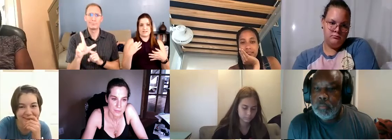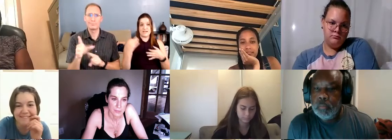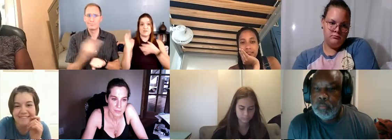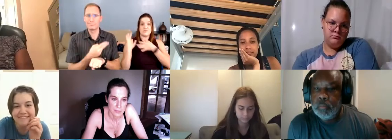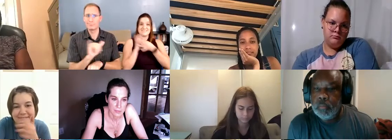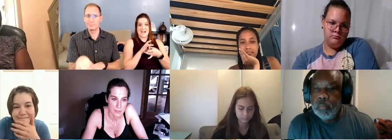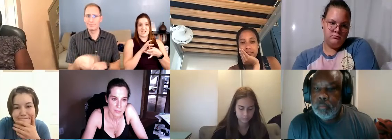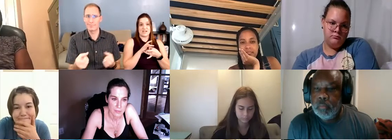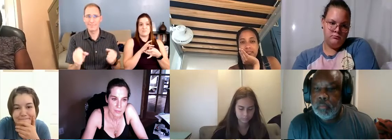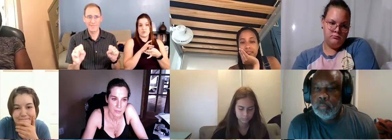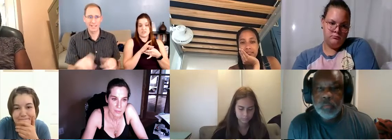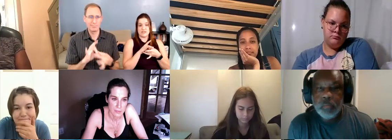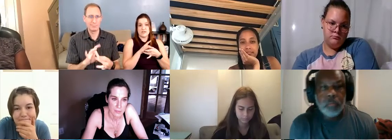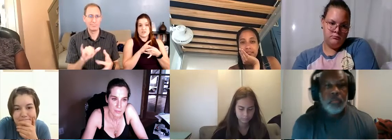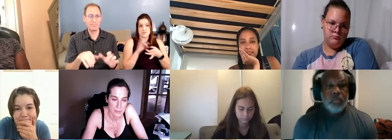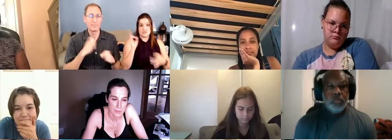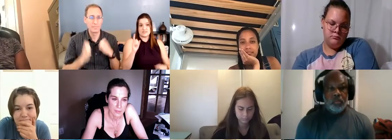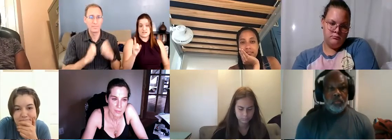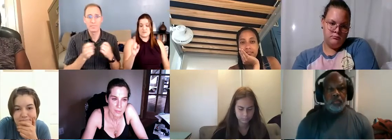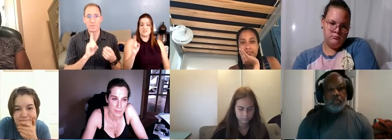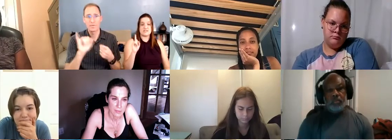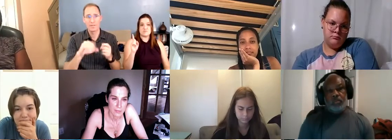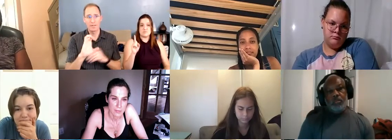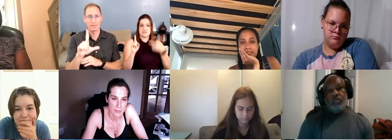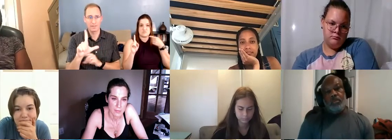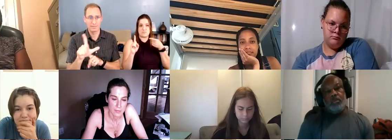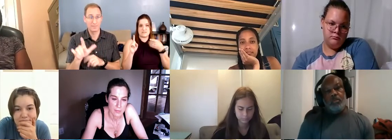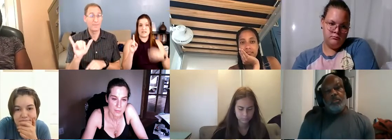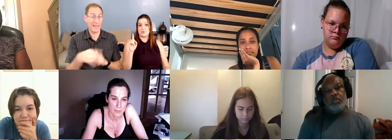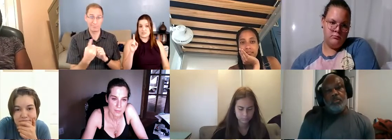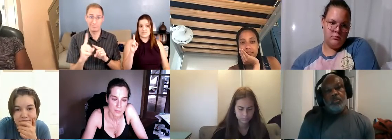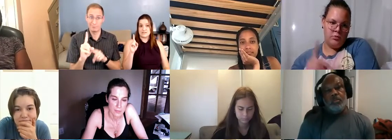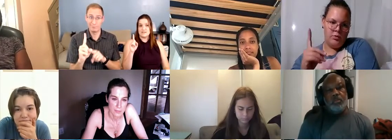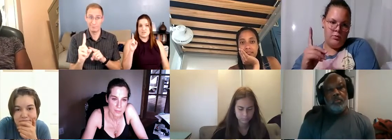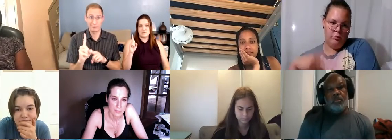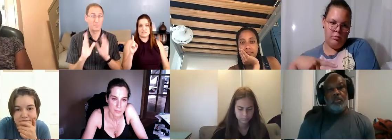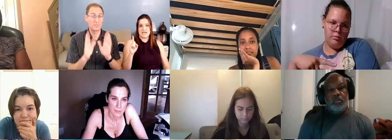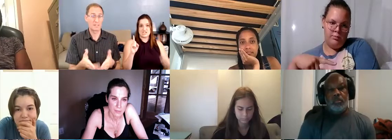you're wanting to say, and you can attach that emotion to these, especially this one, because it's representing a